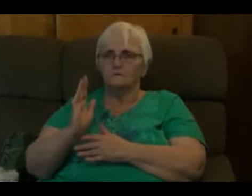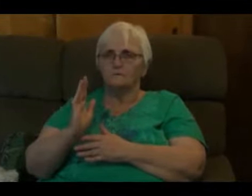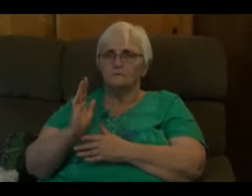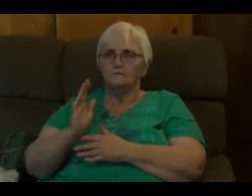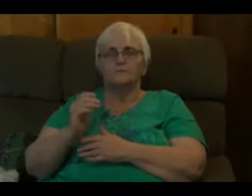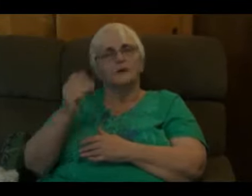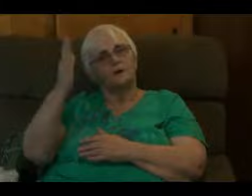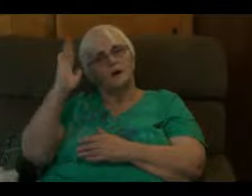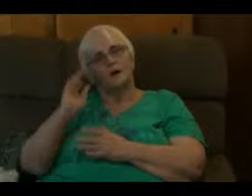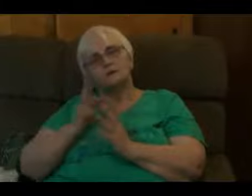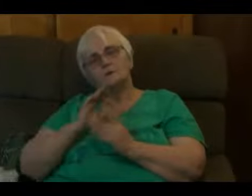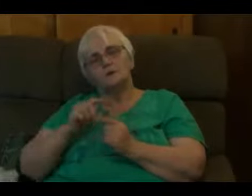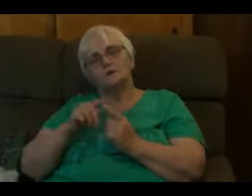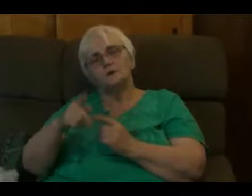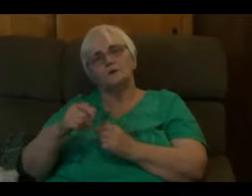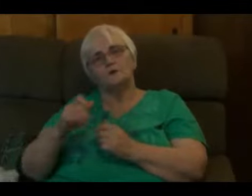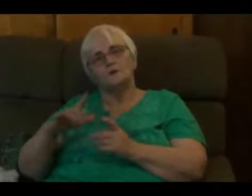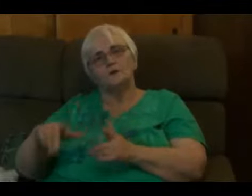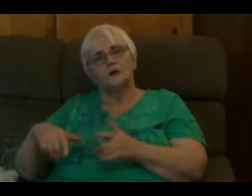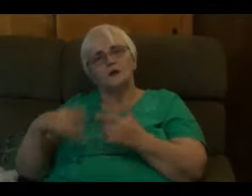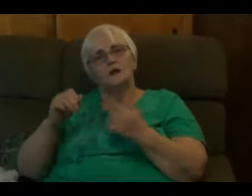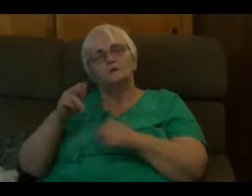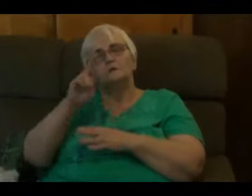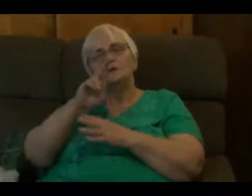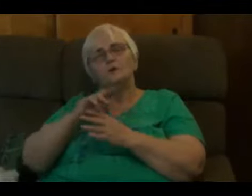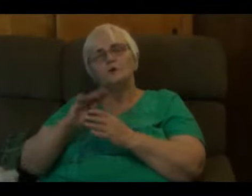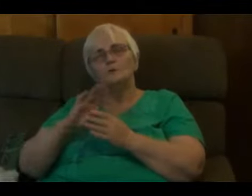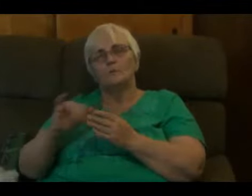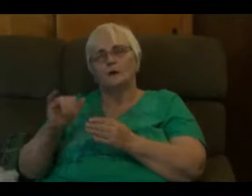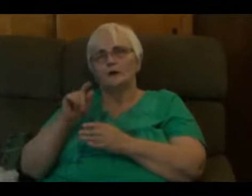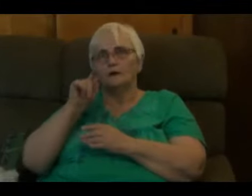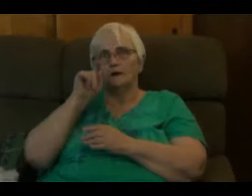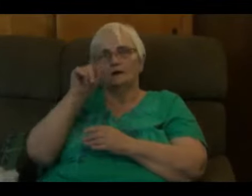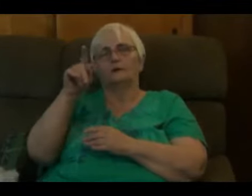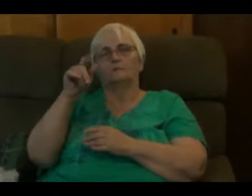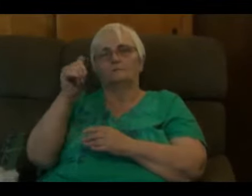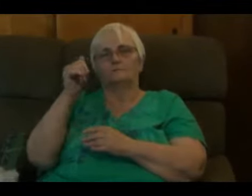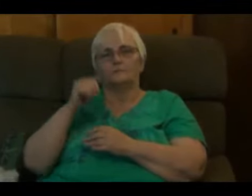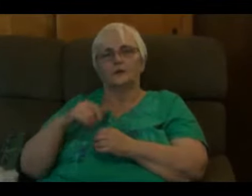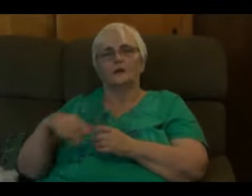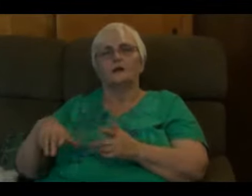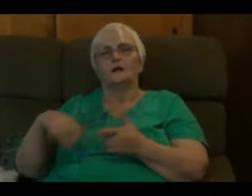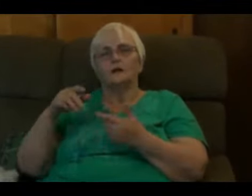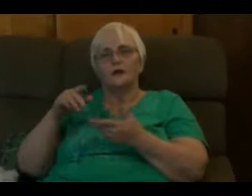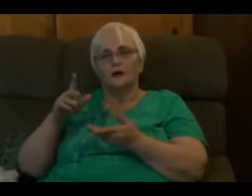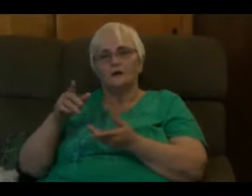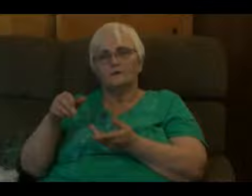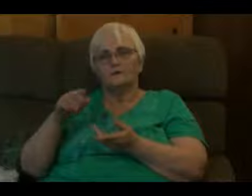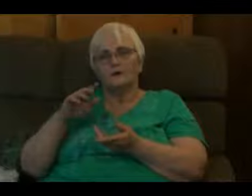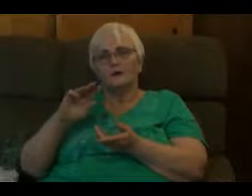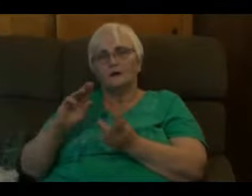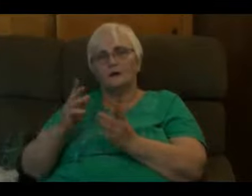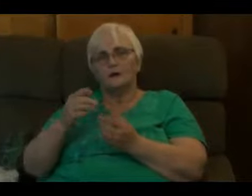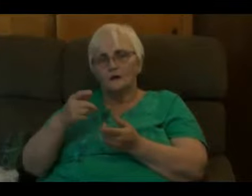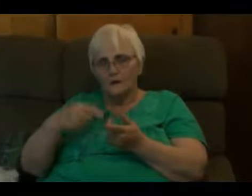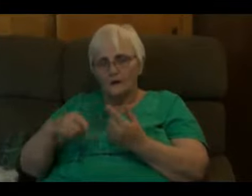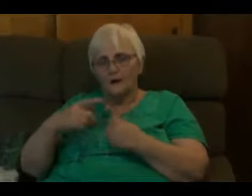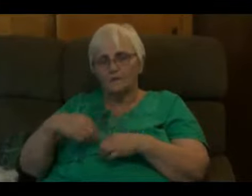God speaks to you that your life is to be used by Him. And life comes into focus no matter what's going on around